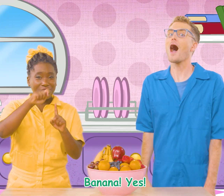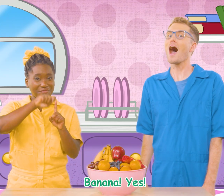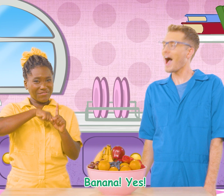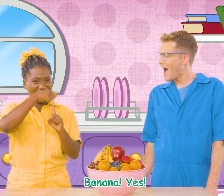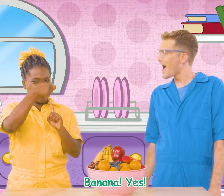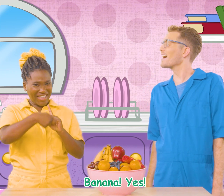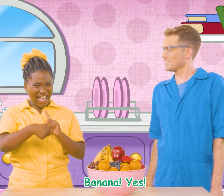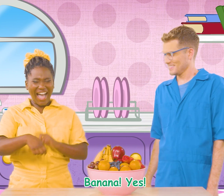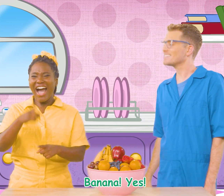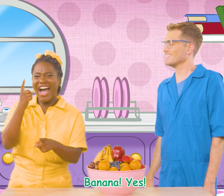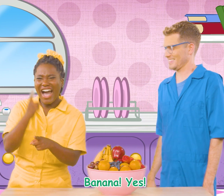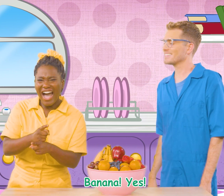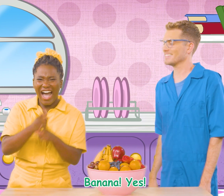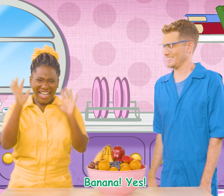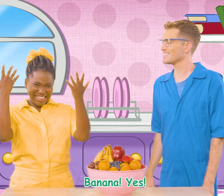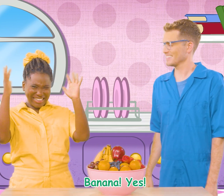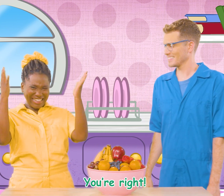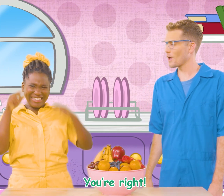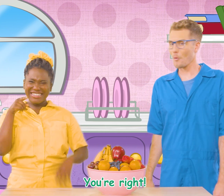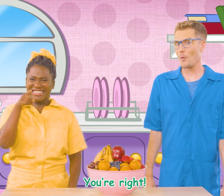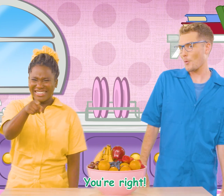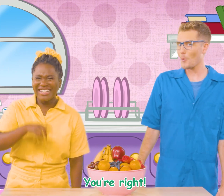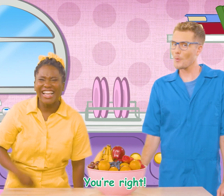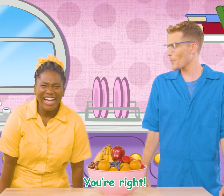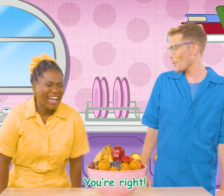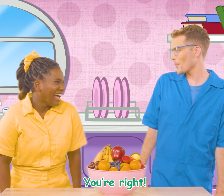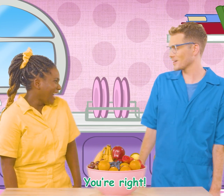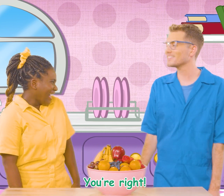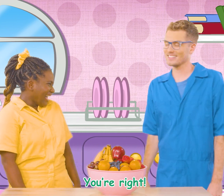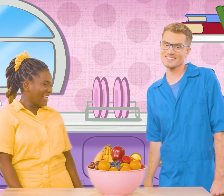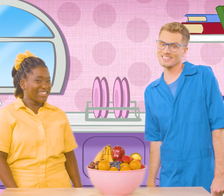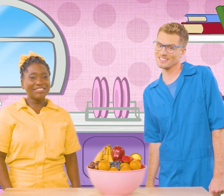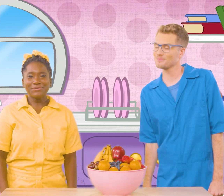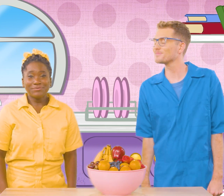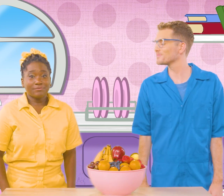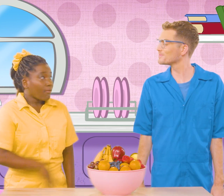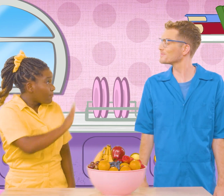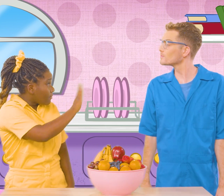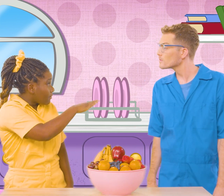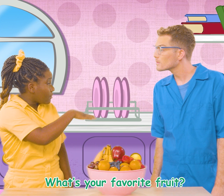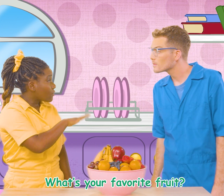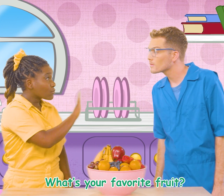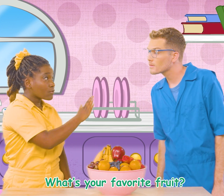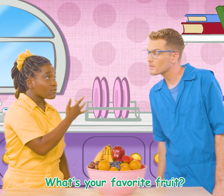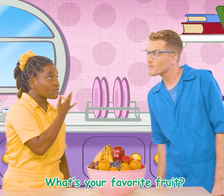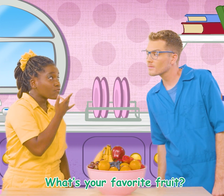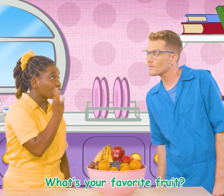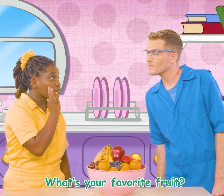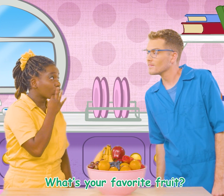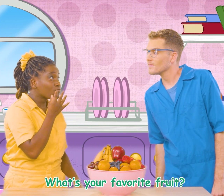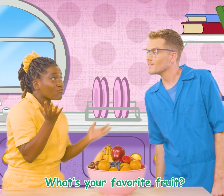Banana! Yes, you're right. What's your favorite